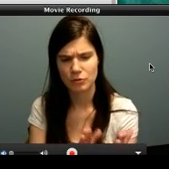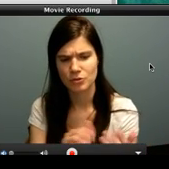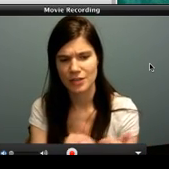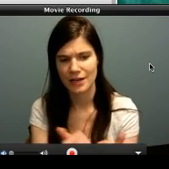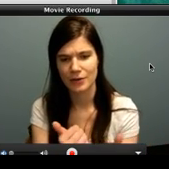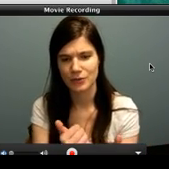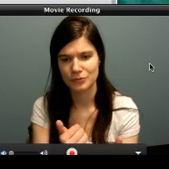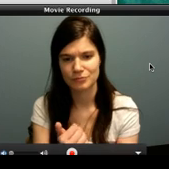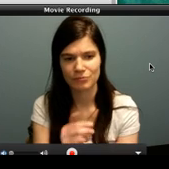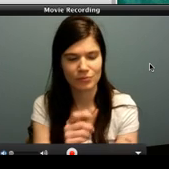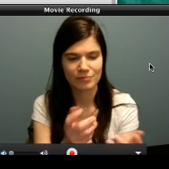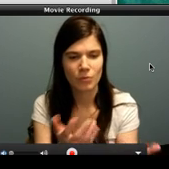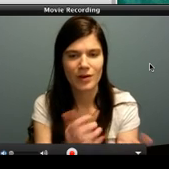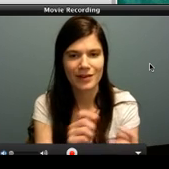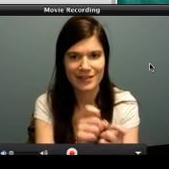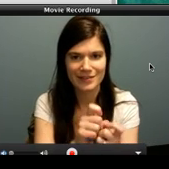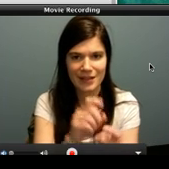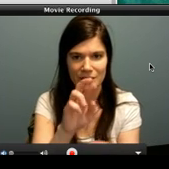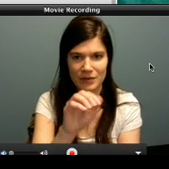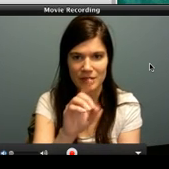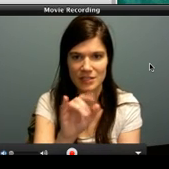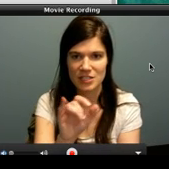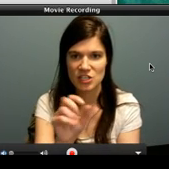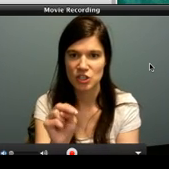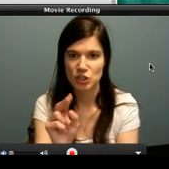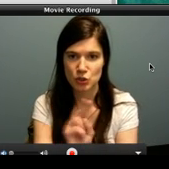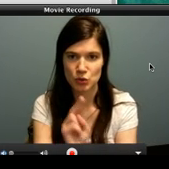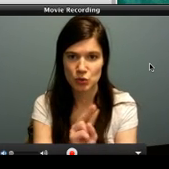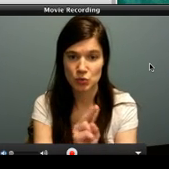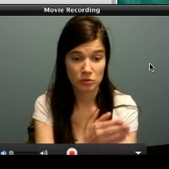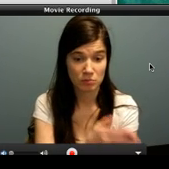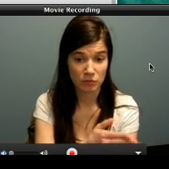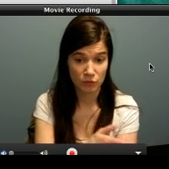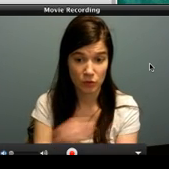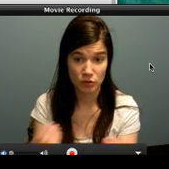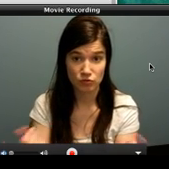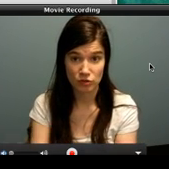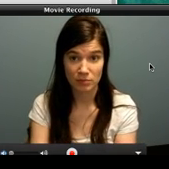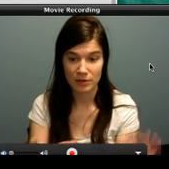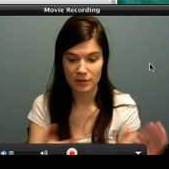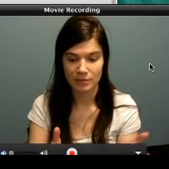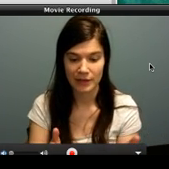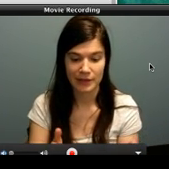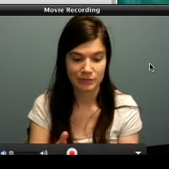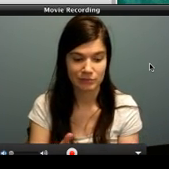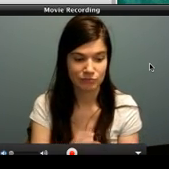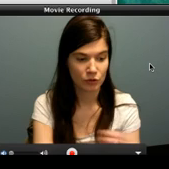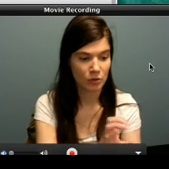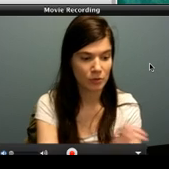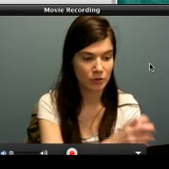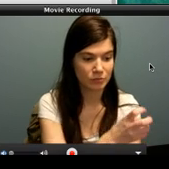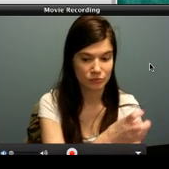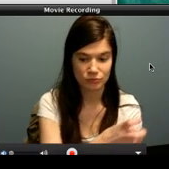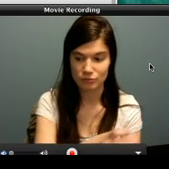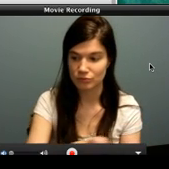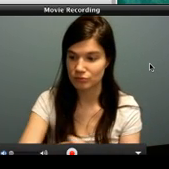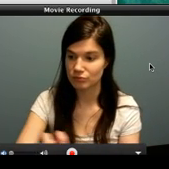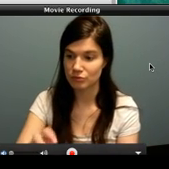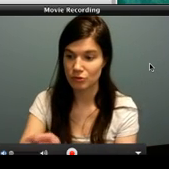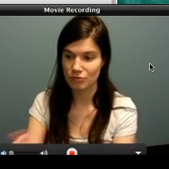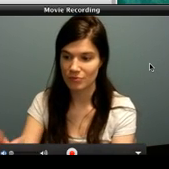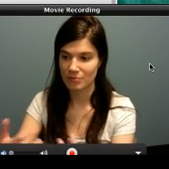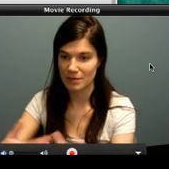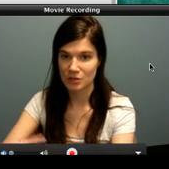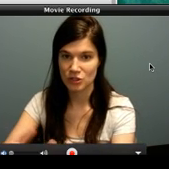tumor. Before you start treatment, the plan is transferred from the treatment planning computer to the treatment machine,